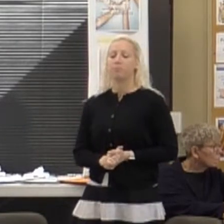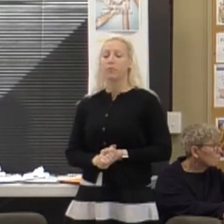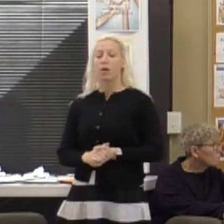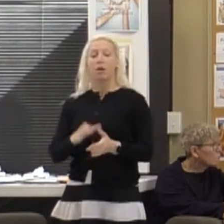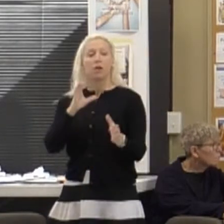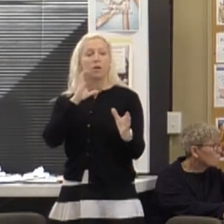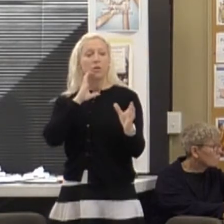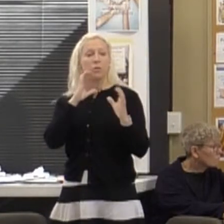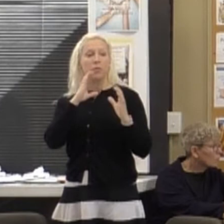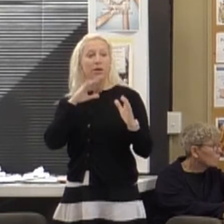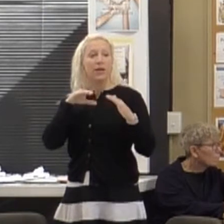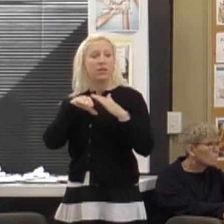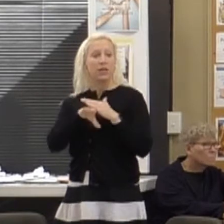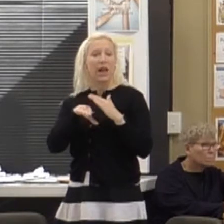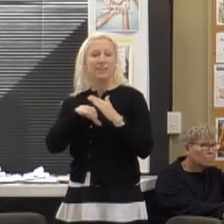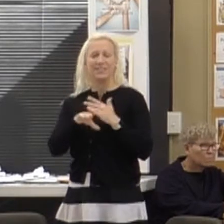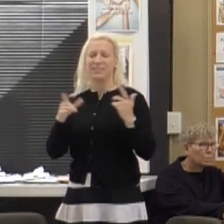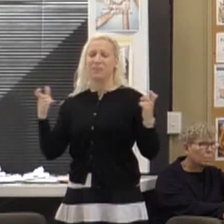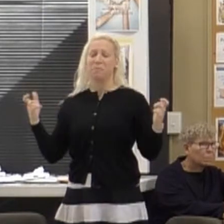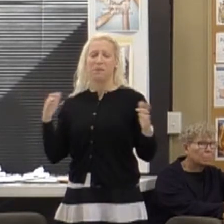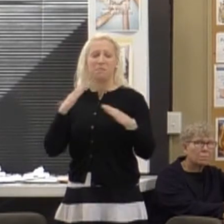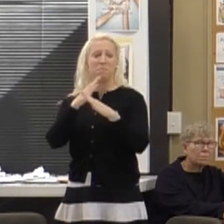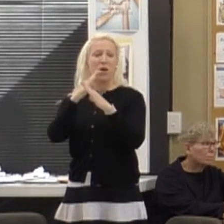to communicate effectively.